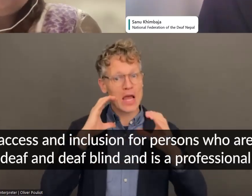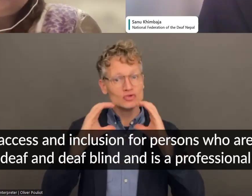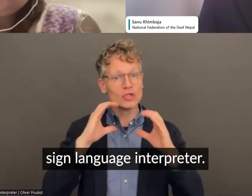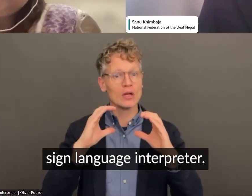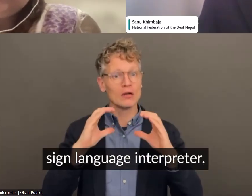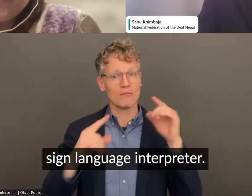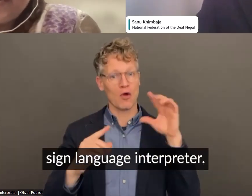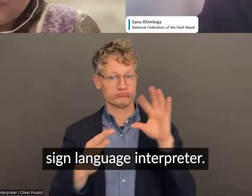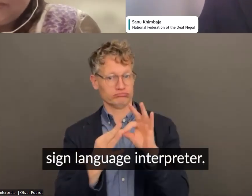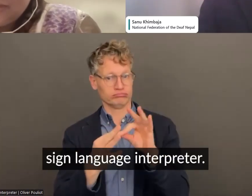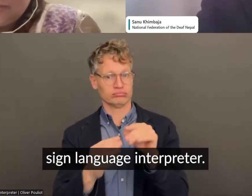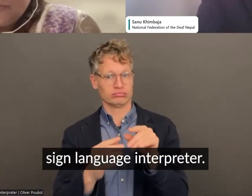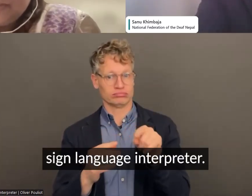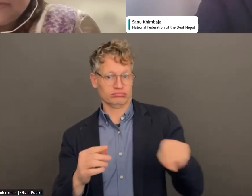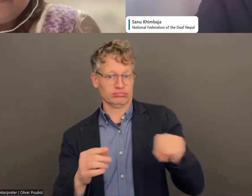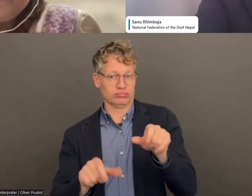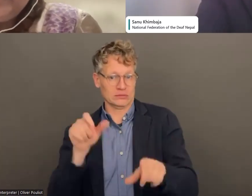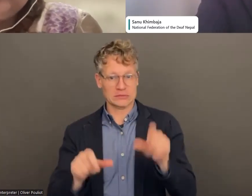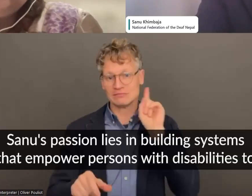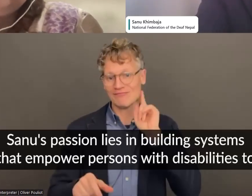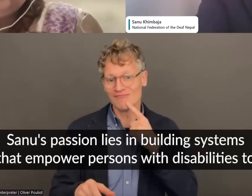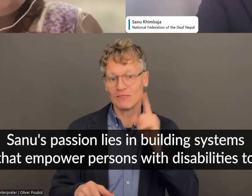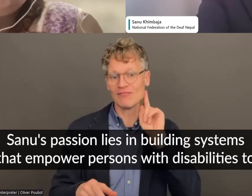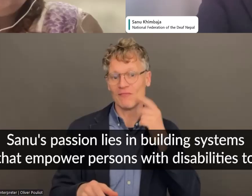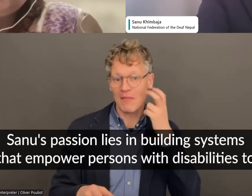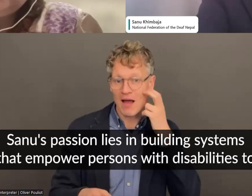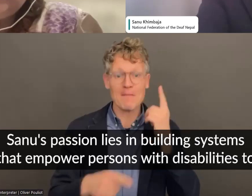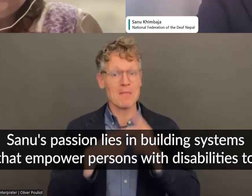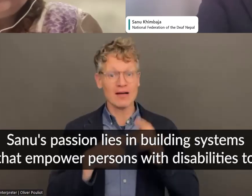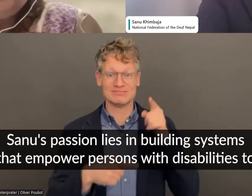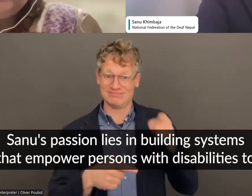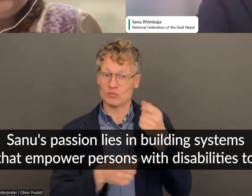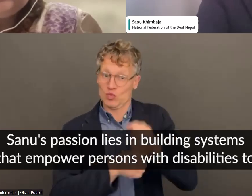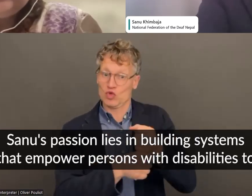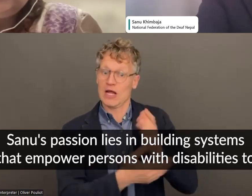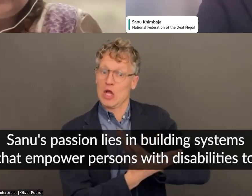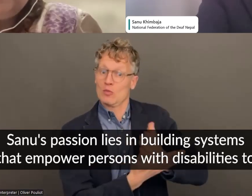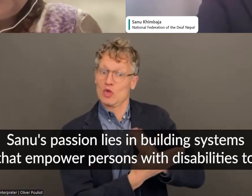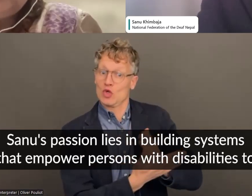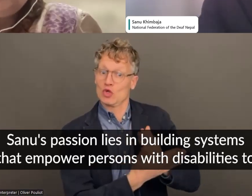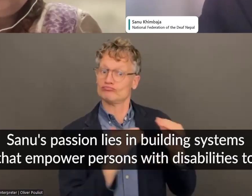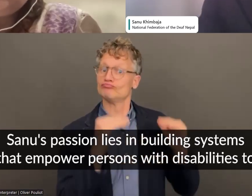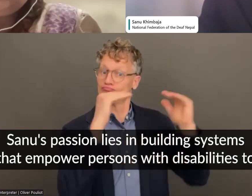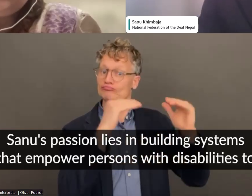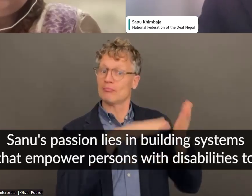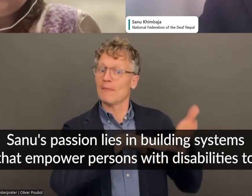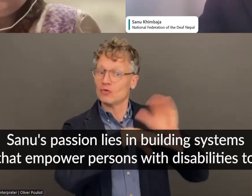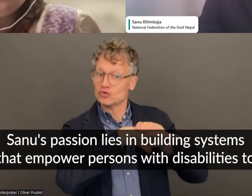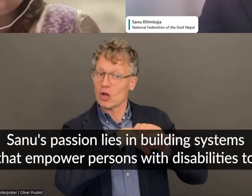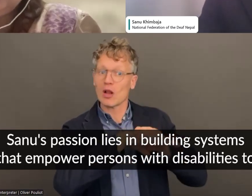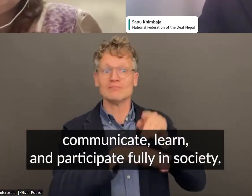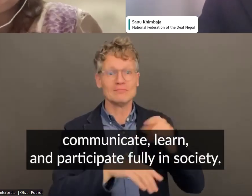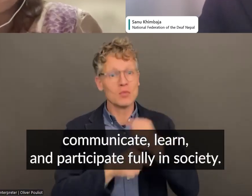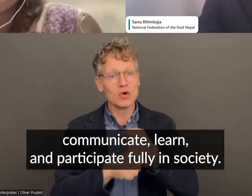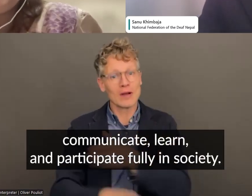is a professional sign language interpreter. Sanu's passion lies in building systems that empower persons with